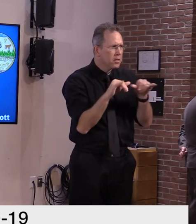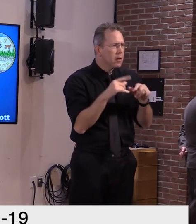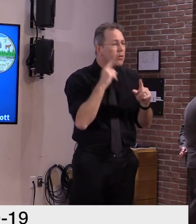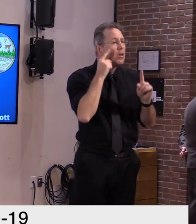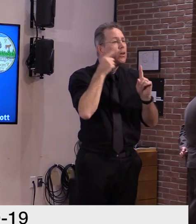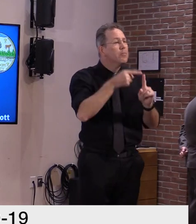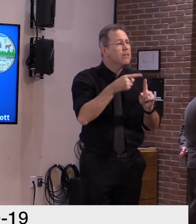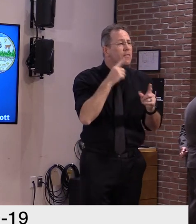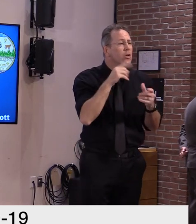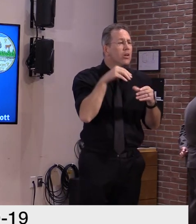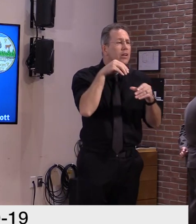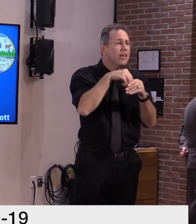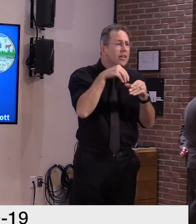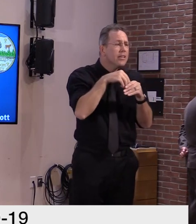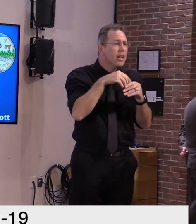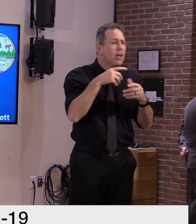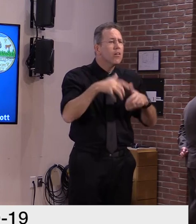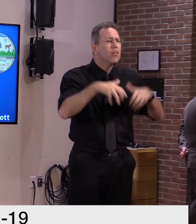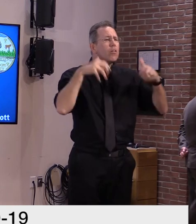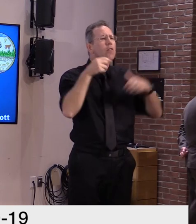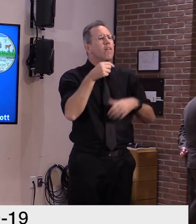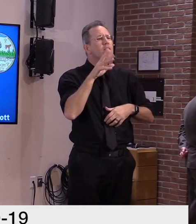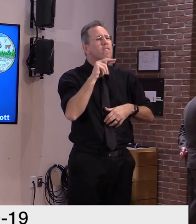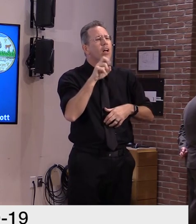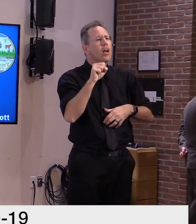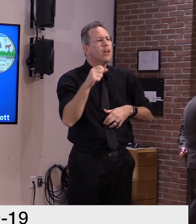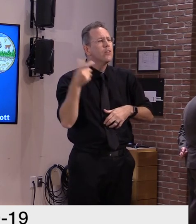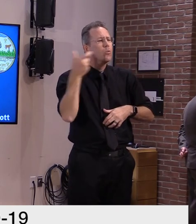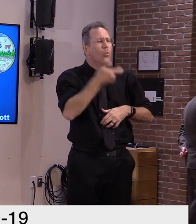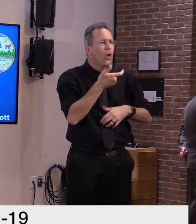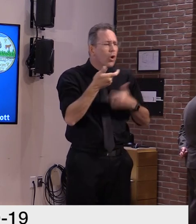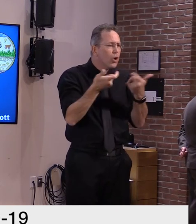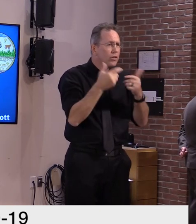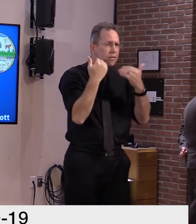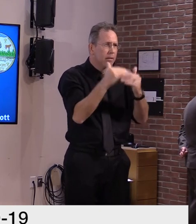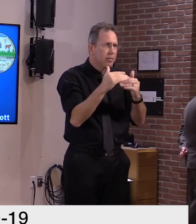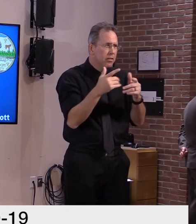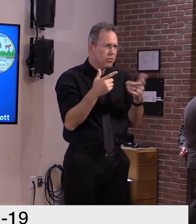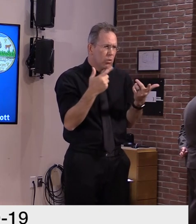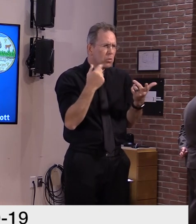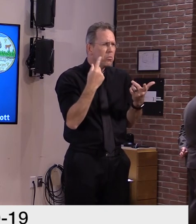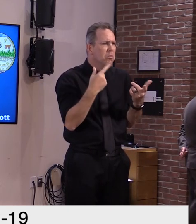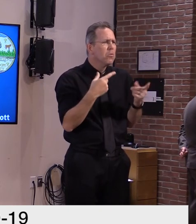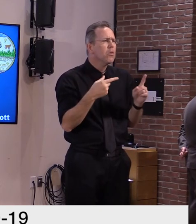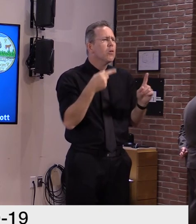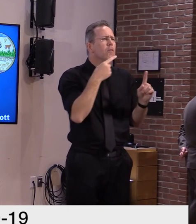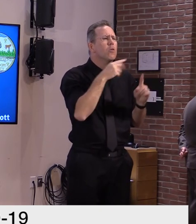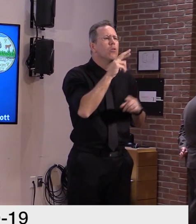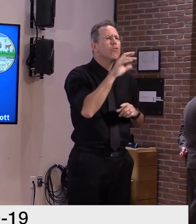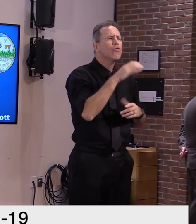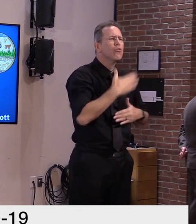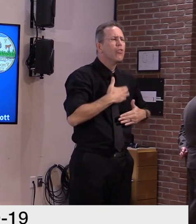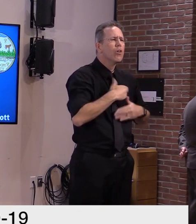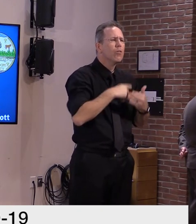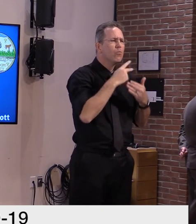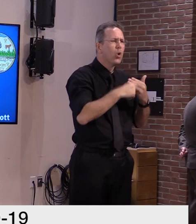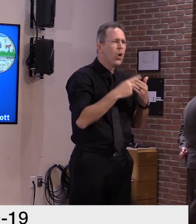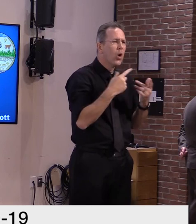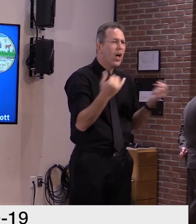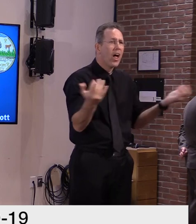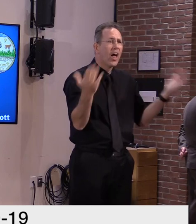you going to adjust the recreational guidance to eliminate the ability of people to